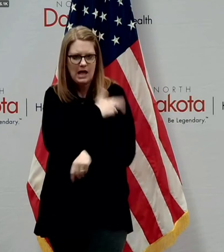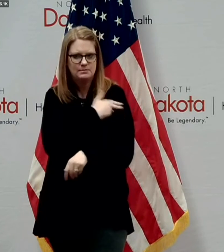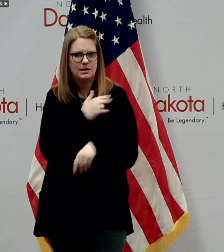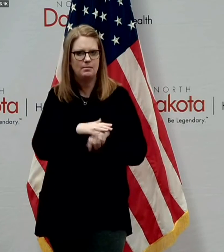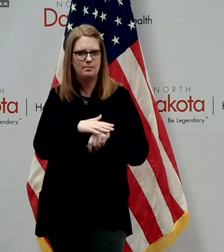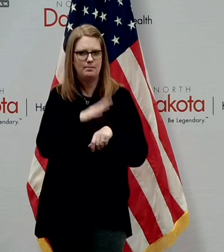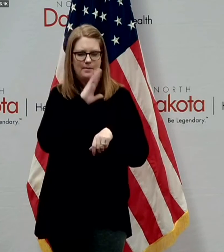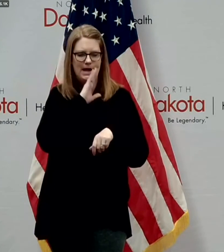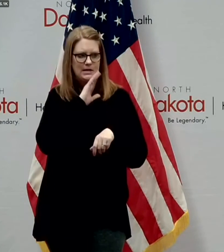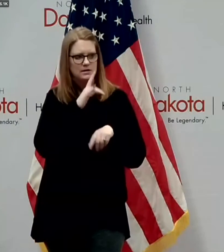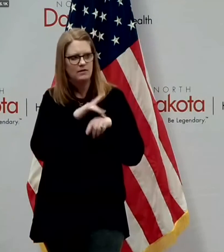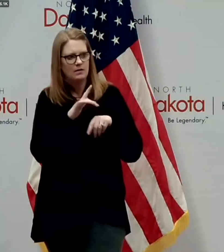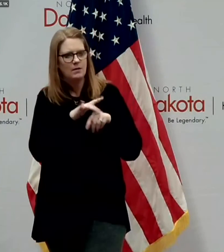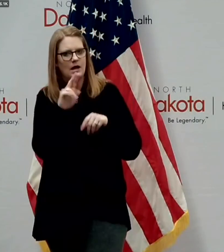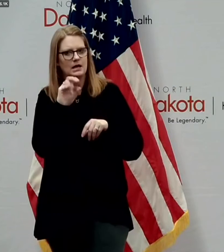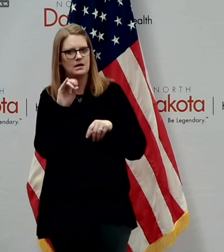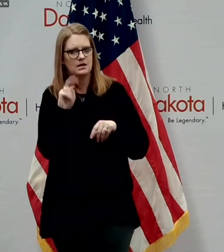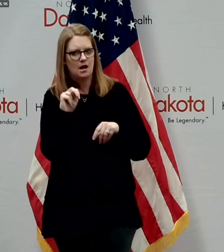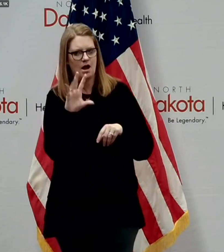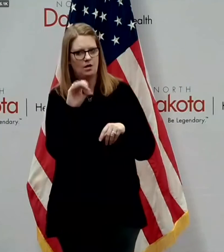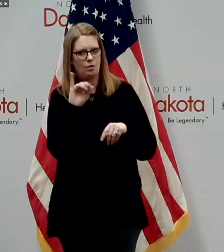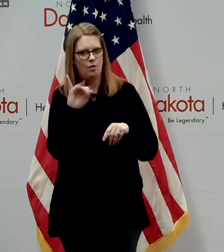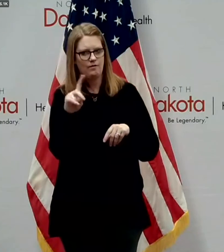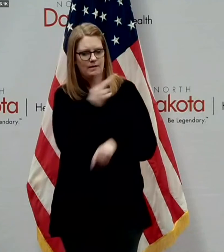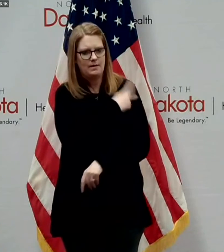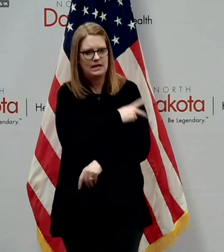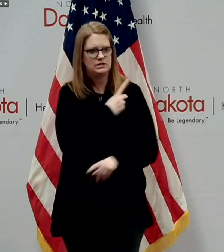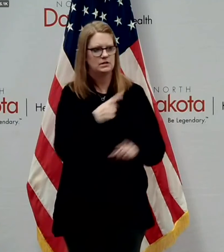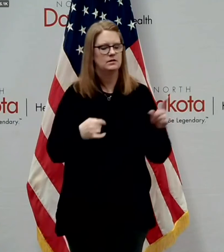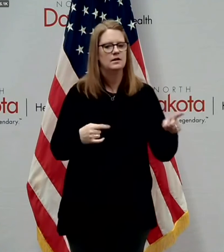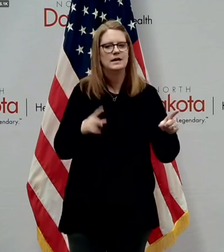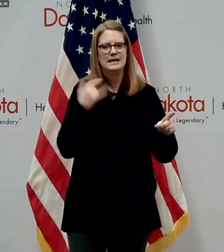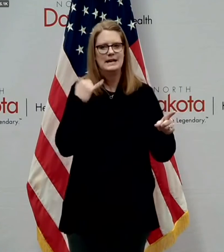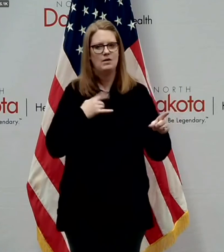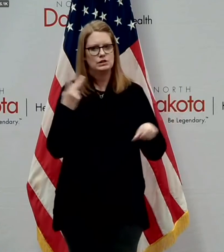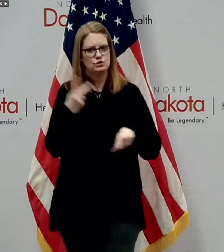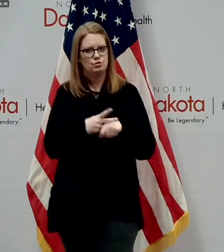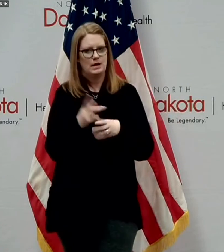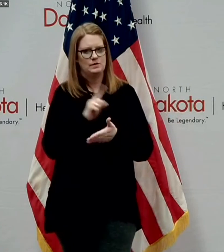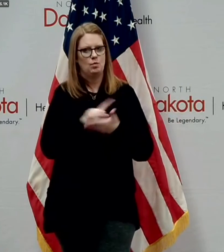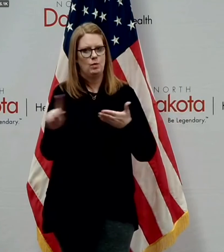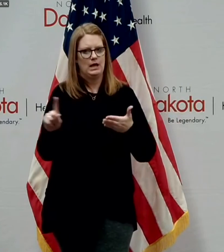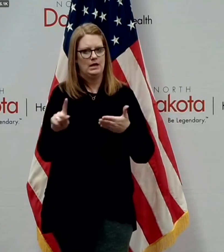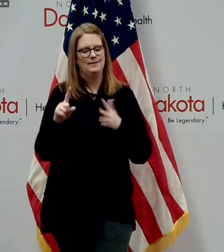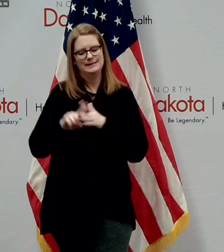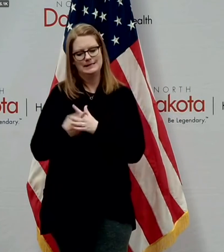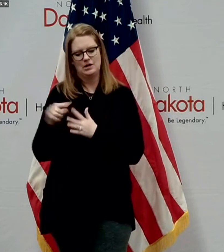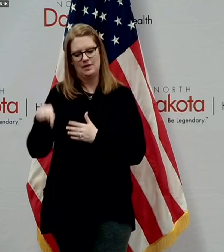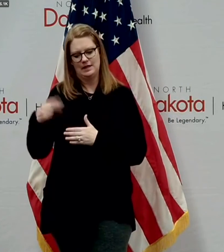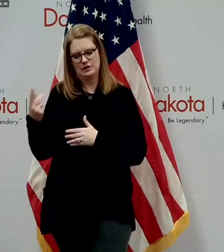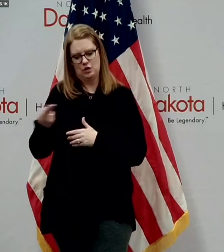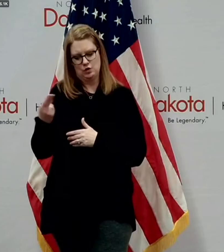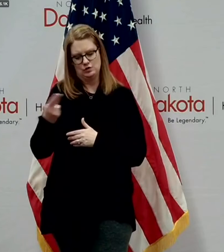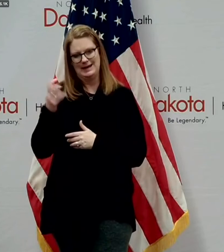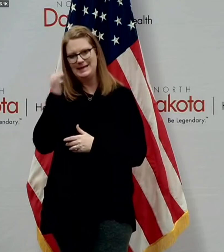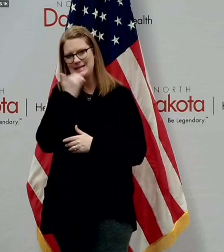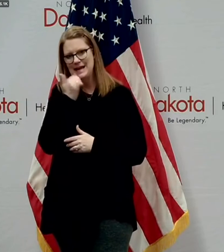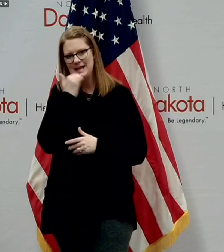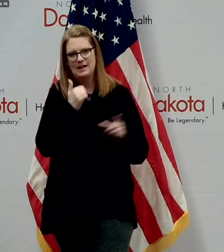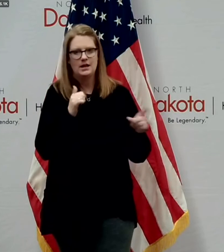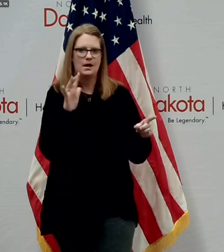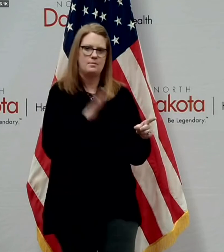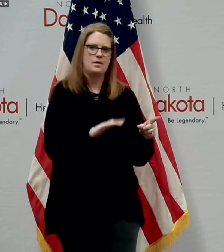get those statistics every day, well, 2 times a week now, and it will start on Thursday daily, and